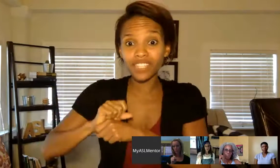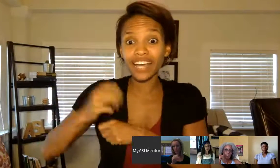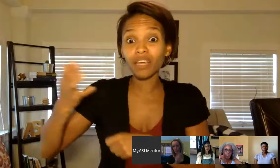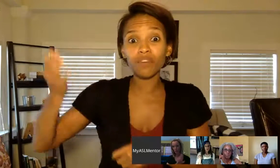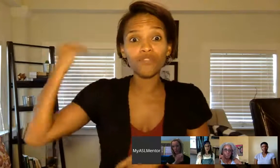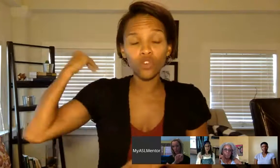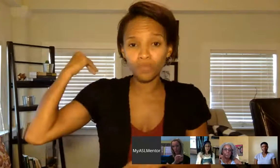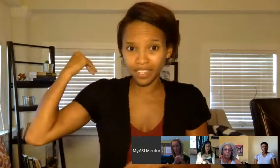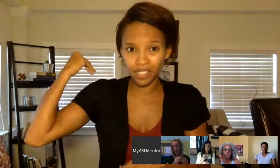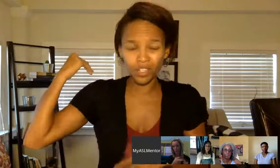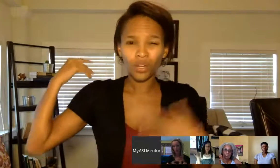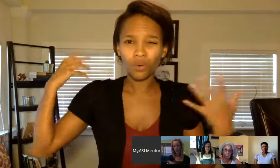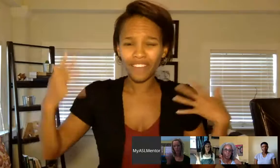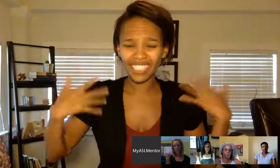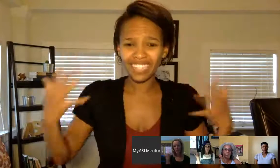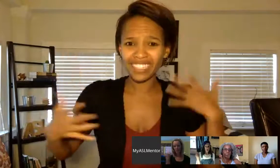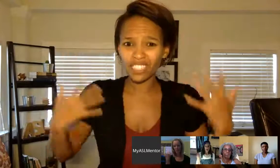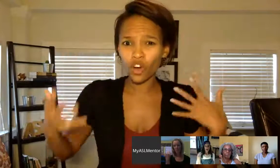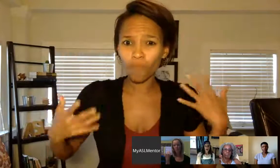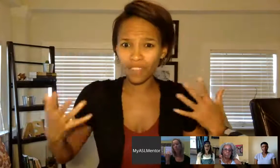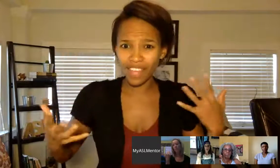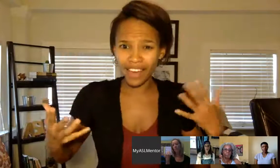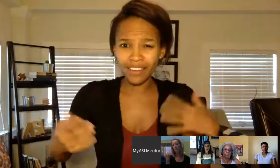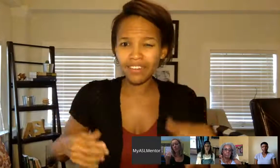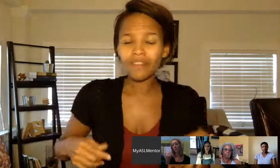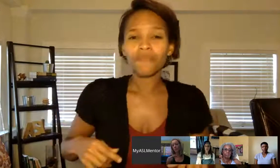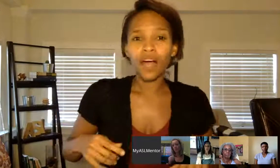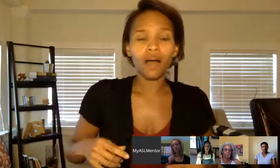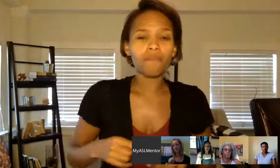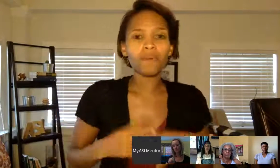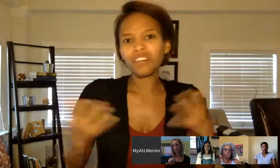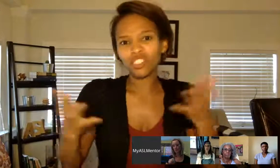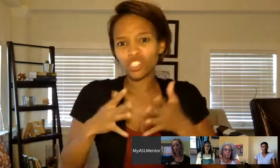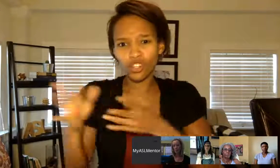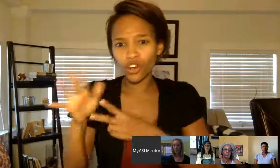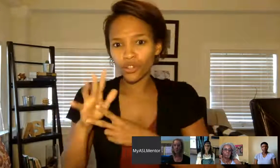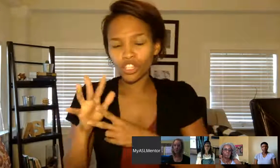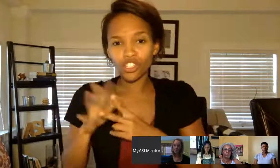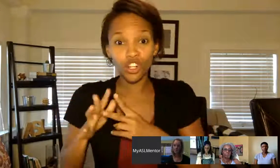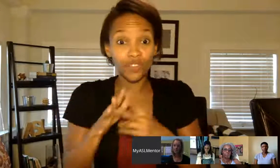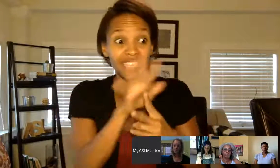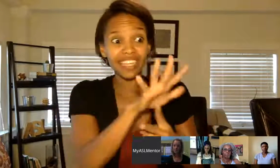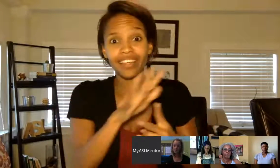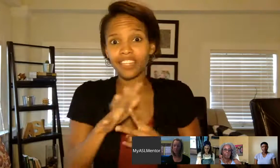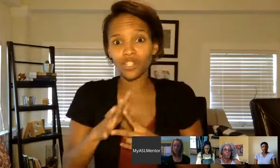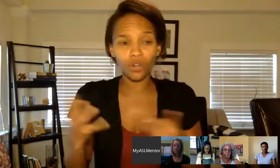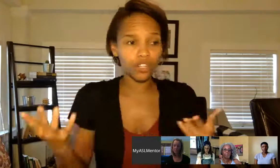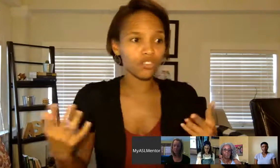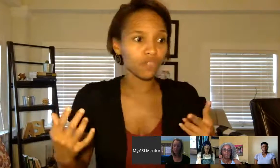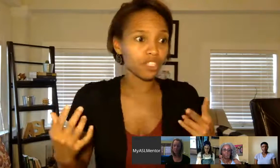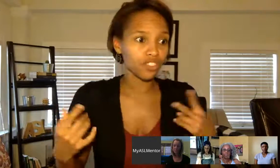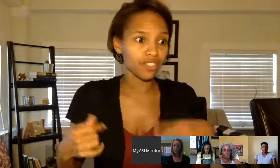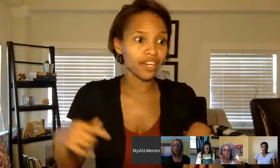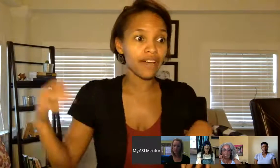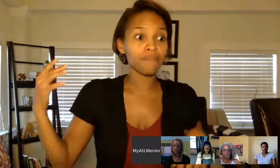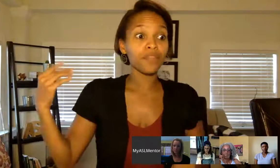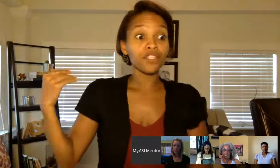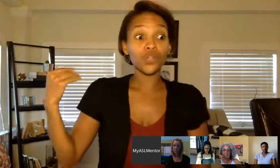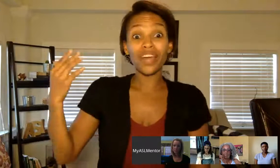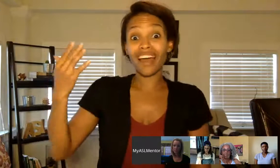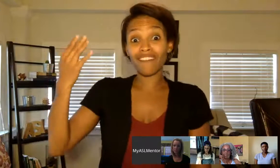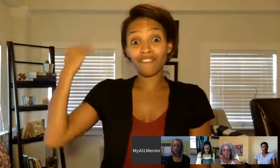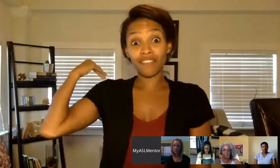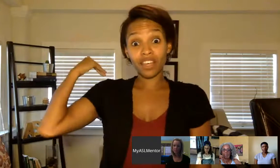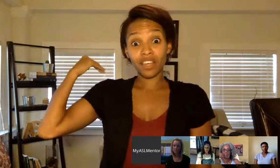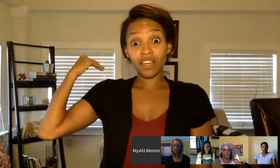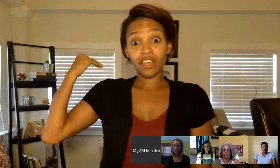of signing before because we have a tendency to omit that, but just so you know, in this case, either one of those could be just the time. So